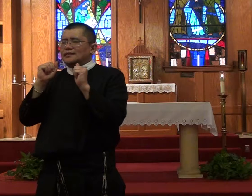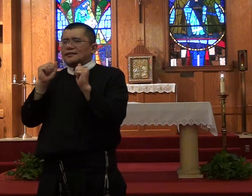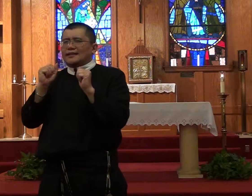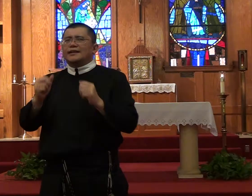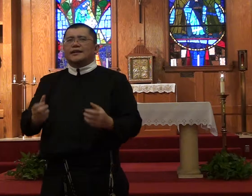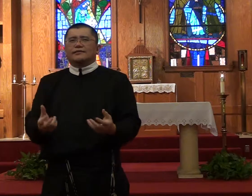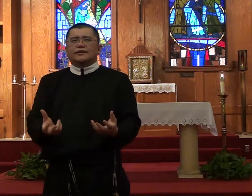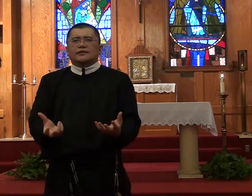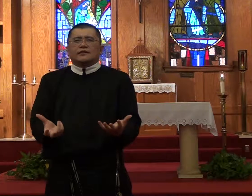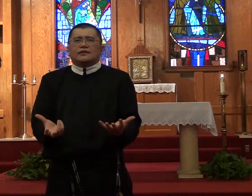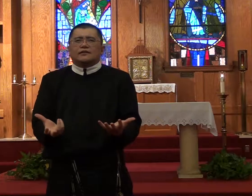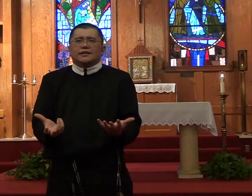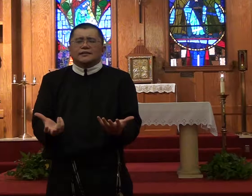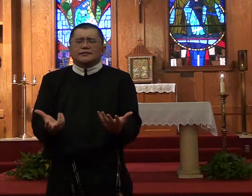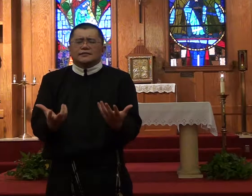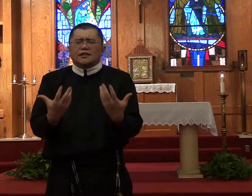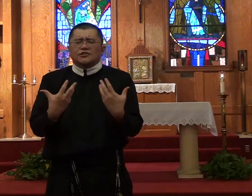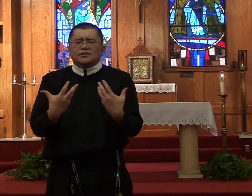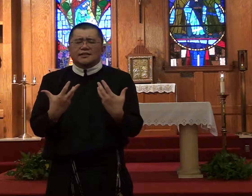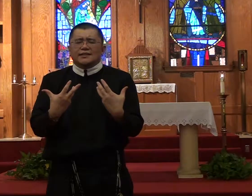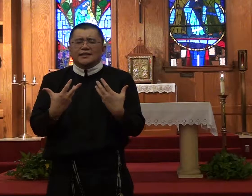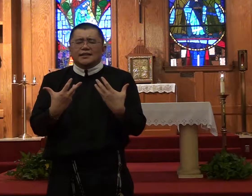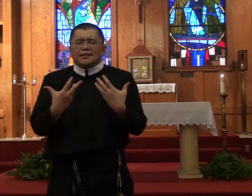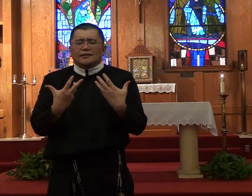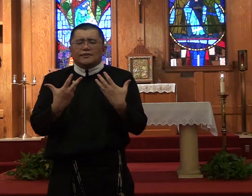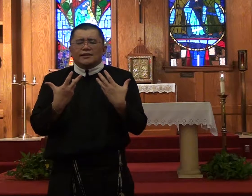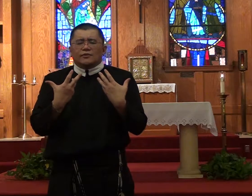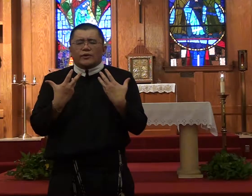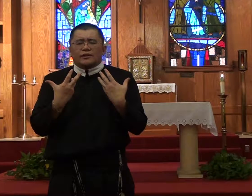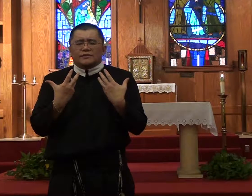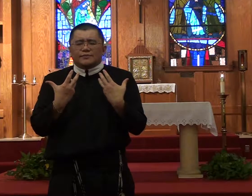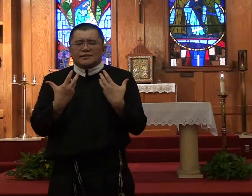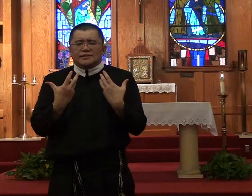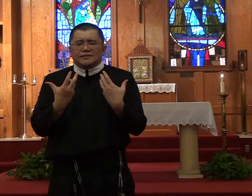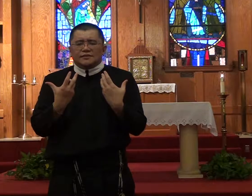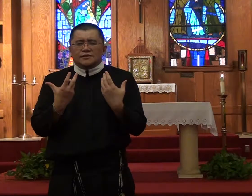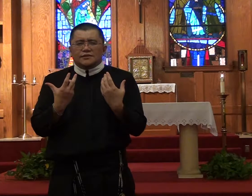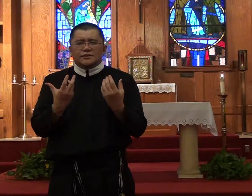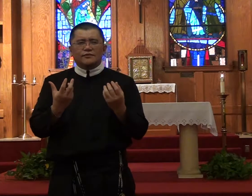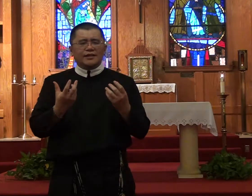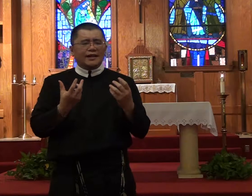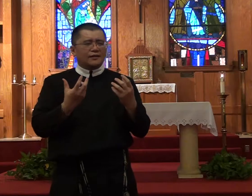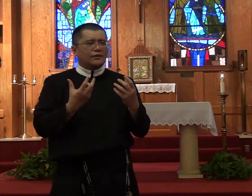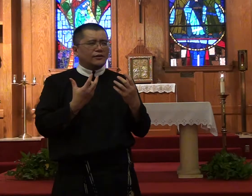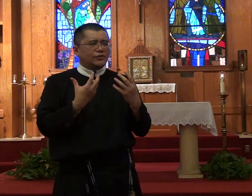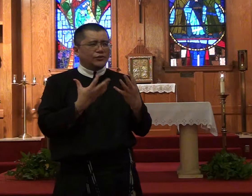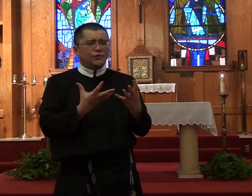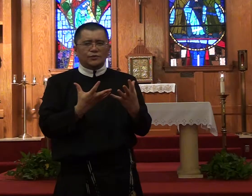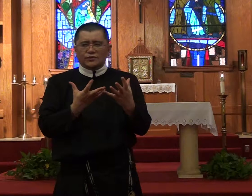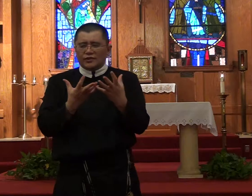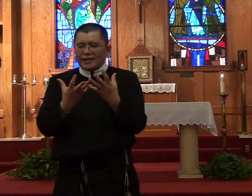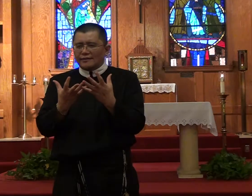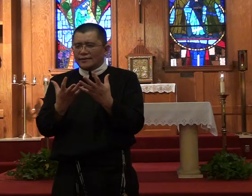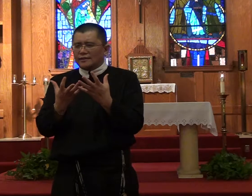that. We're going to call in consciously, being aware of the presence of God. When I call you, your name, I call,